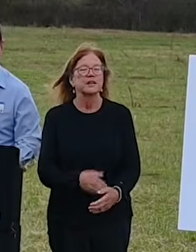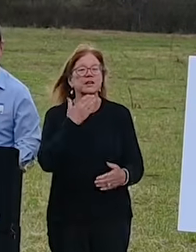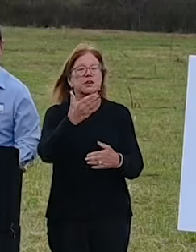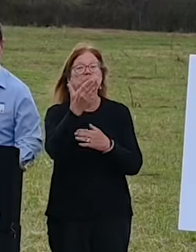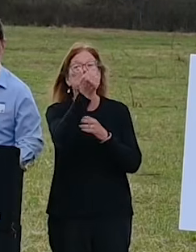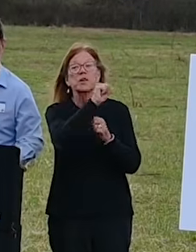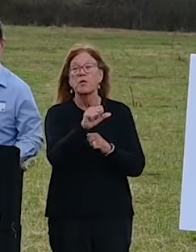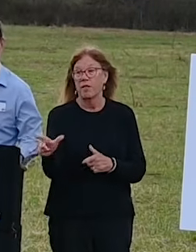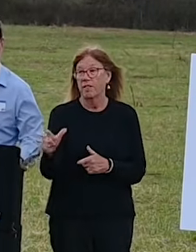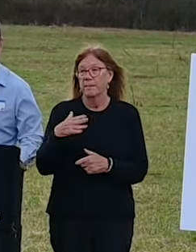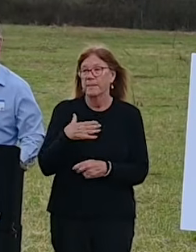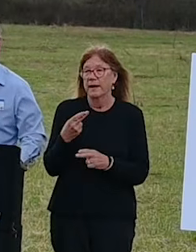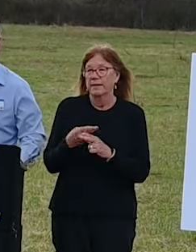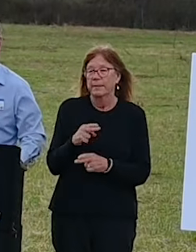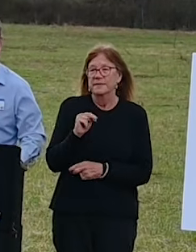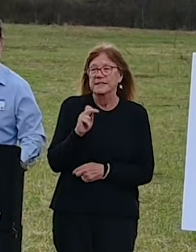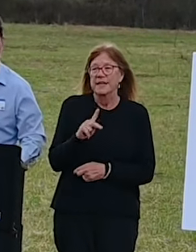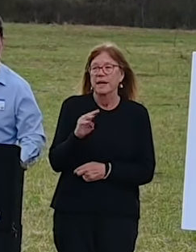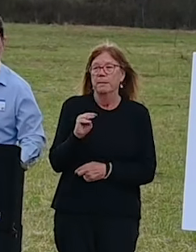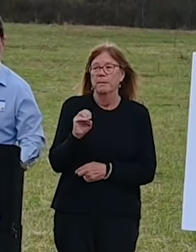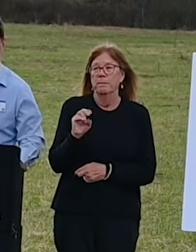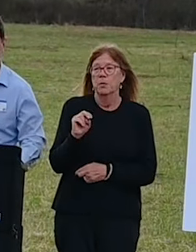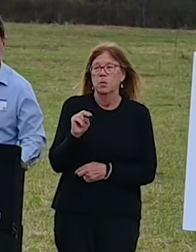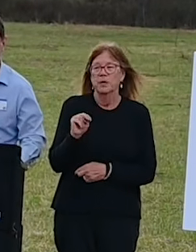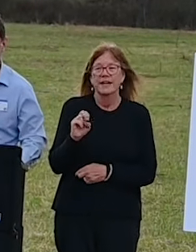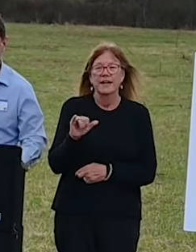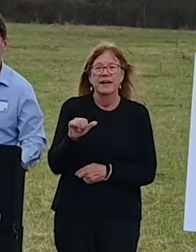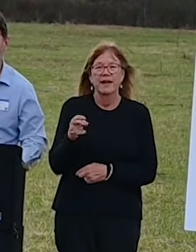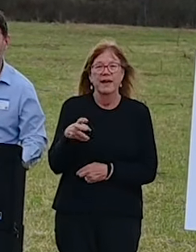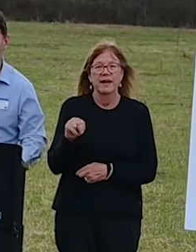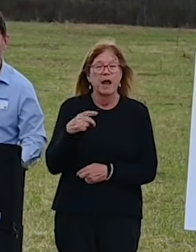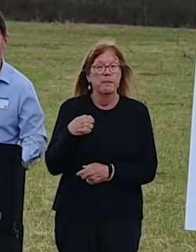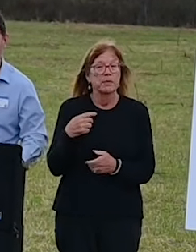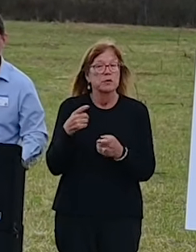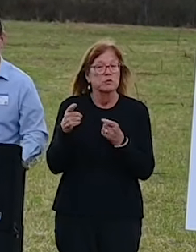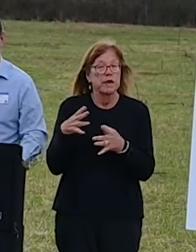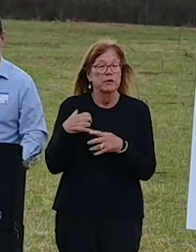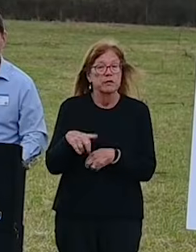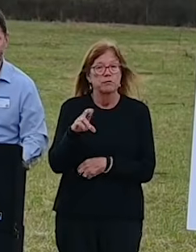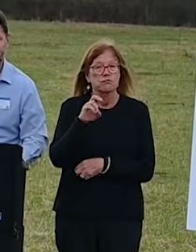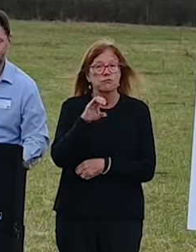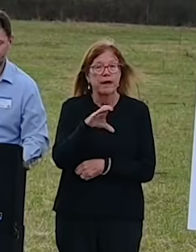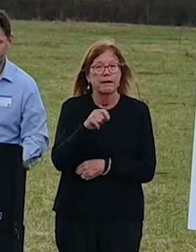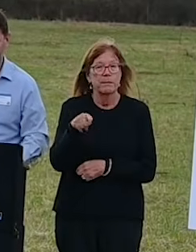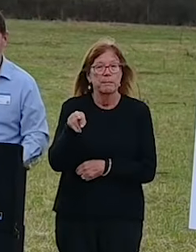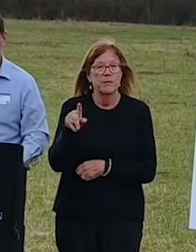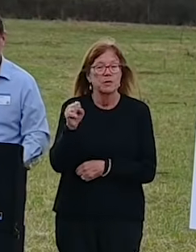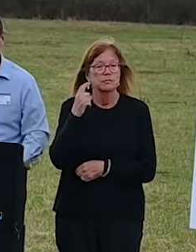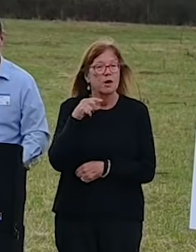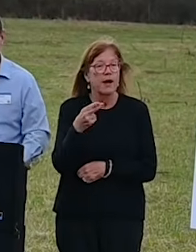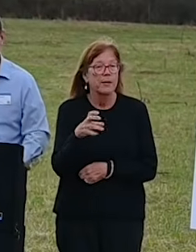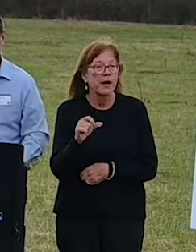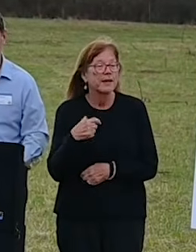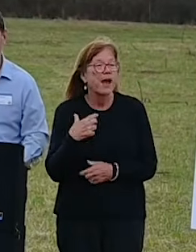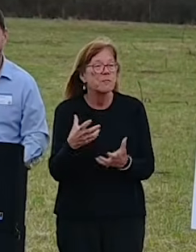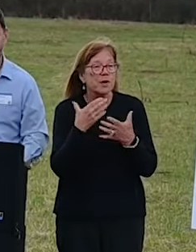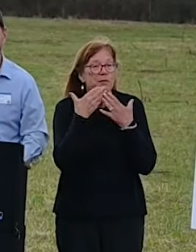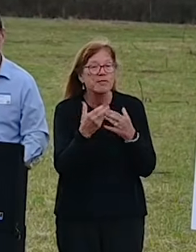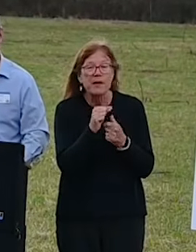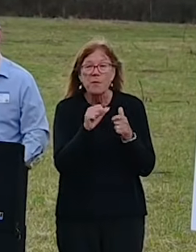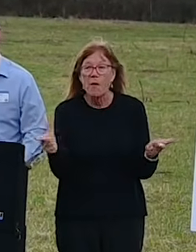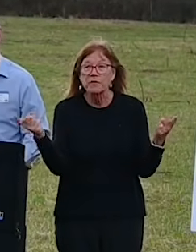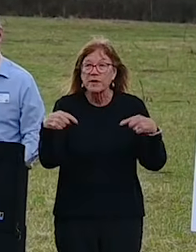Good morning, everyone. My name is Nick Mooneyhan. I'm the Director of Recreation and Parks for Howard County. I want to thank you all for joining us here today as